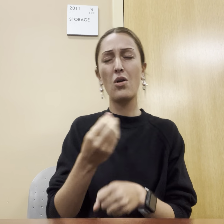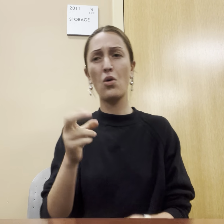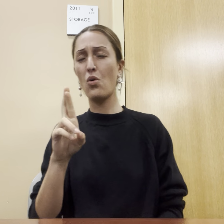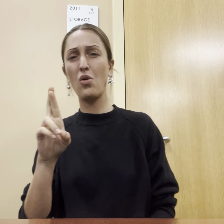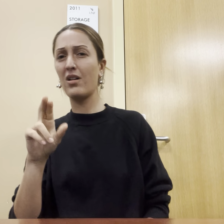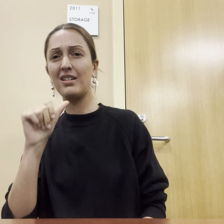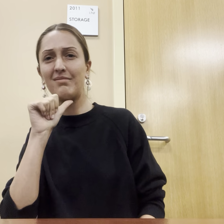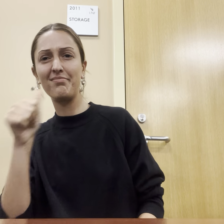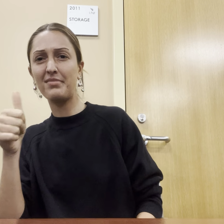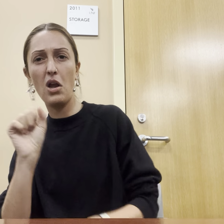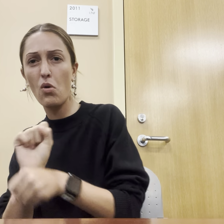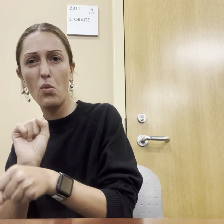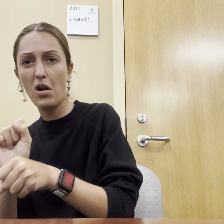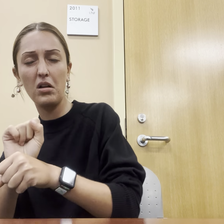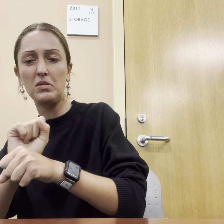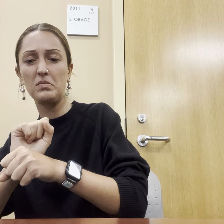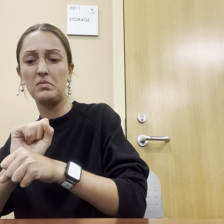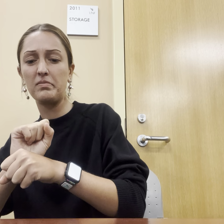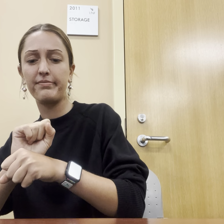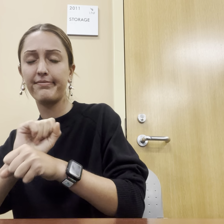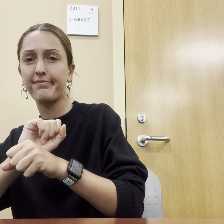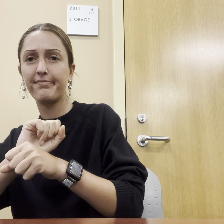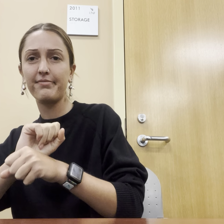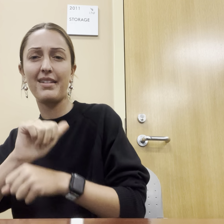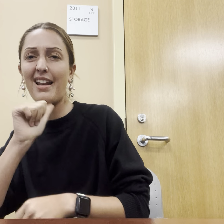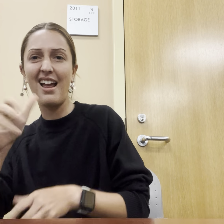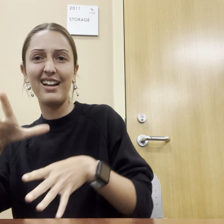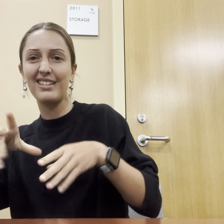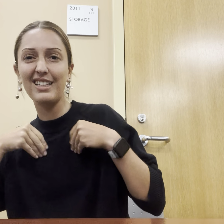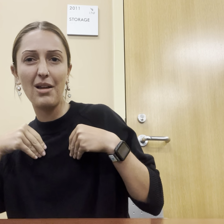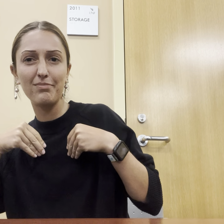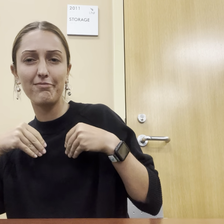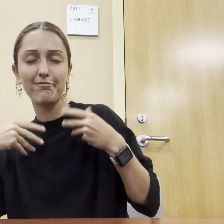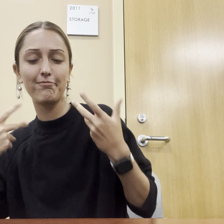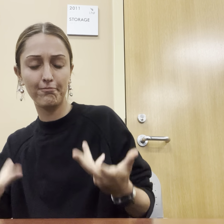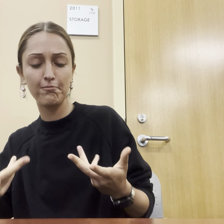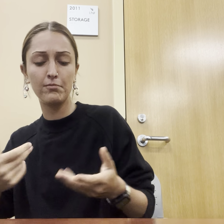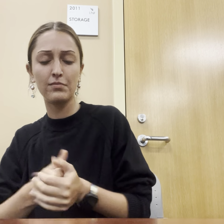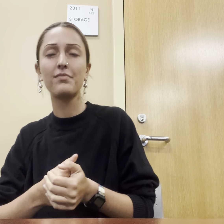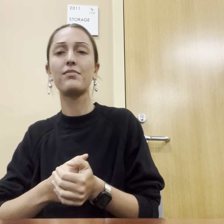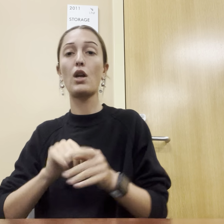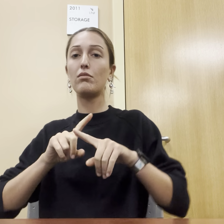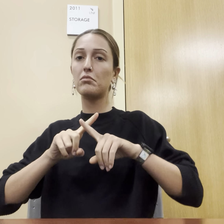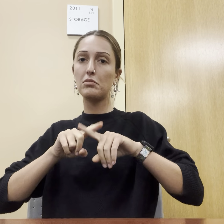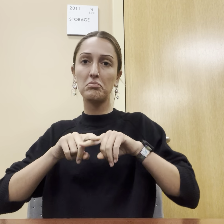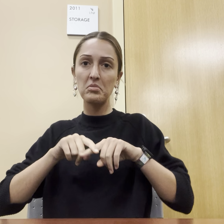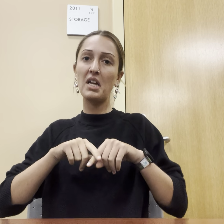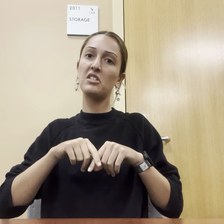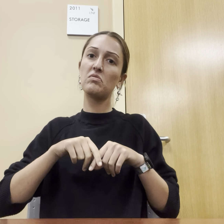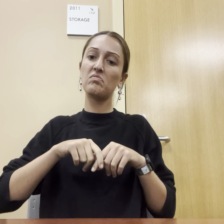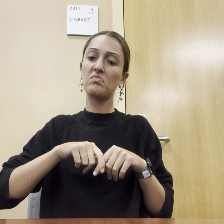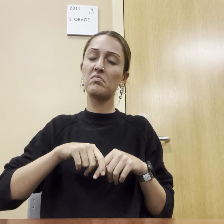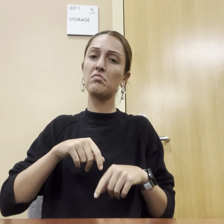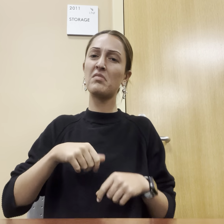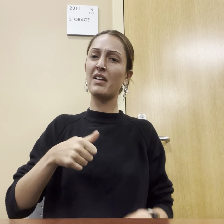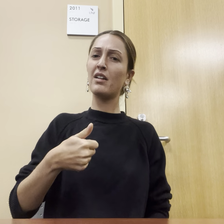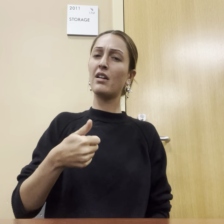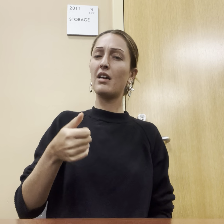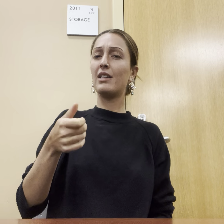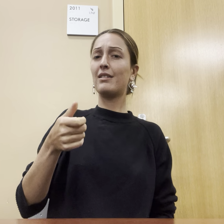going to work this kind of assignment. From my experience, I don't think I could do that personally. It doesn't have to be only based on skill when you decline an assignment. It can